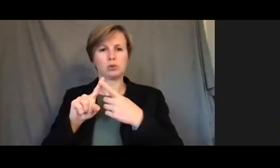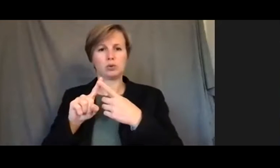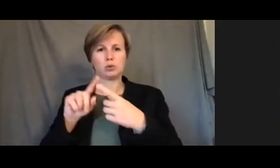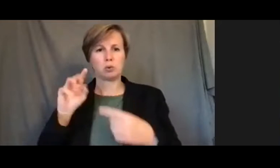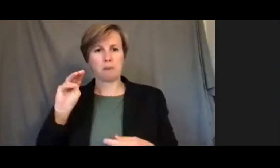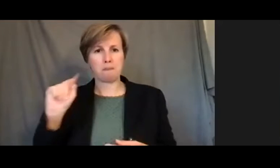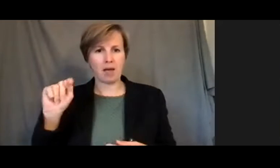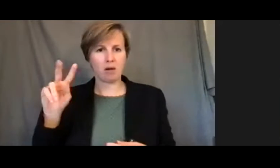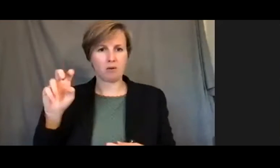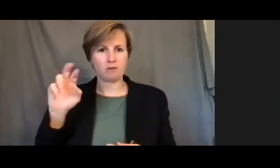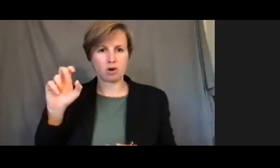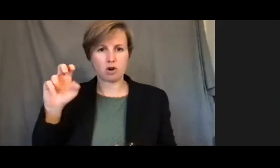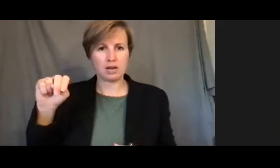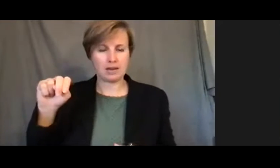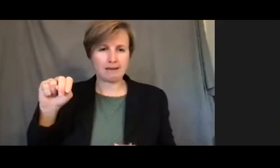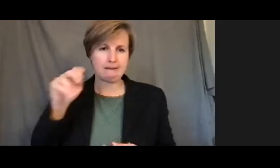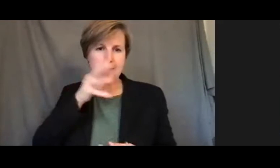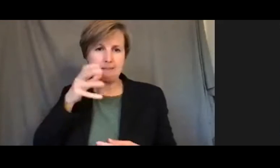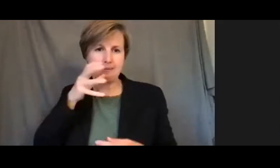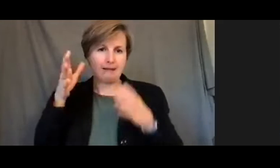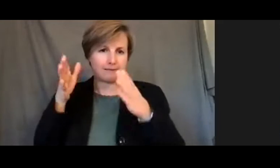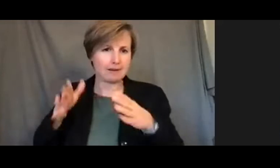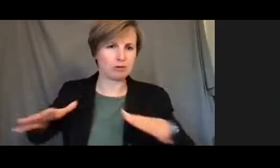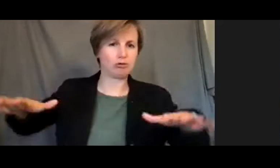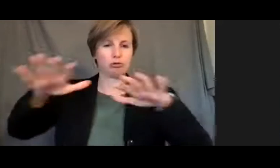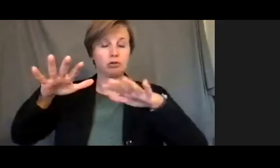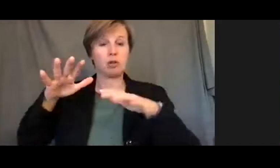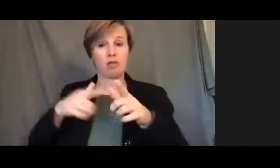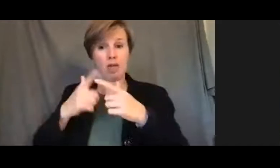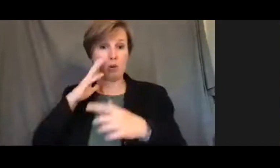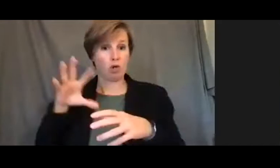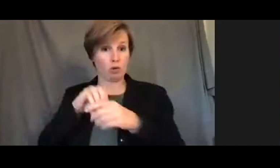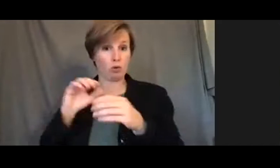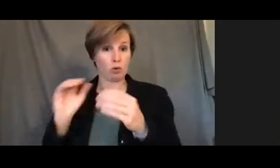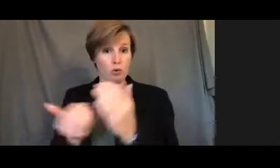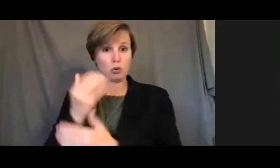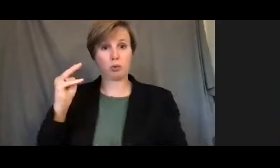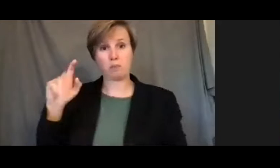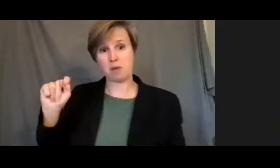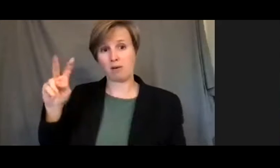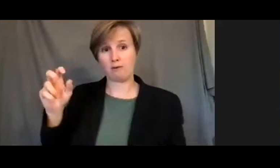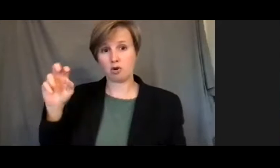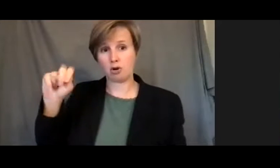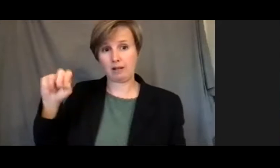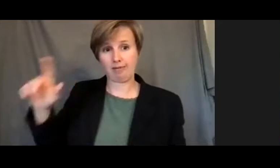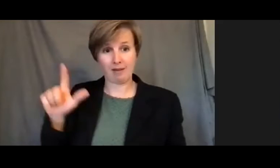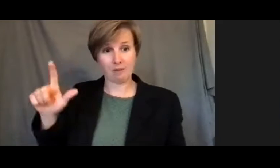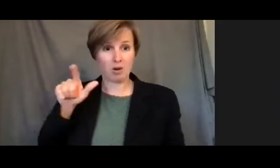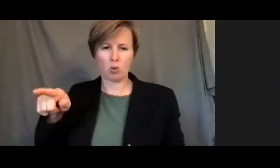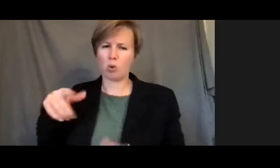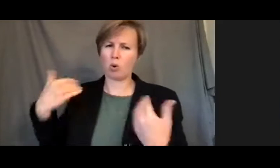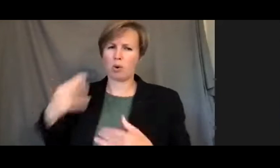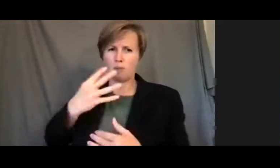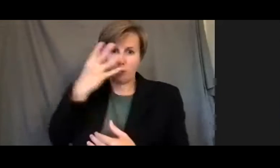Vernon plantation. And it includes the new Mount Vernon library, which is a beautiful library if you ever get a chance to